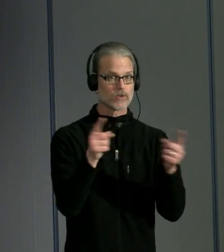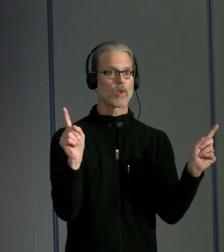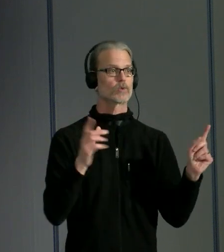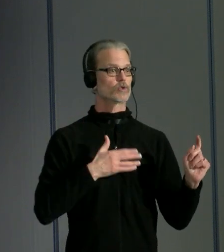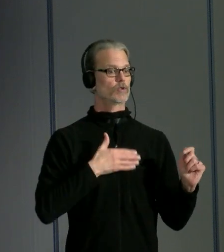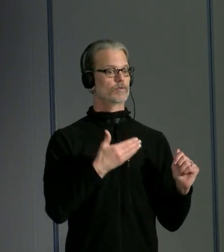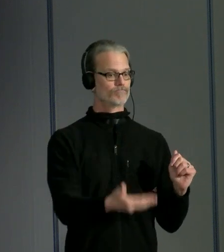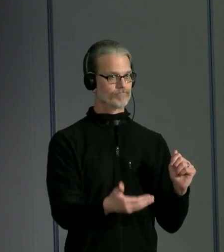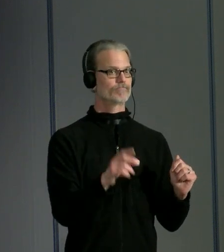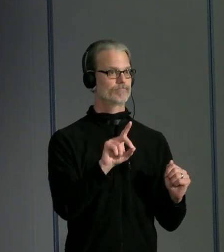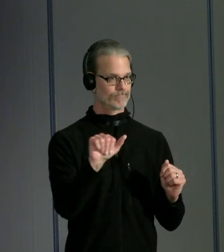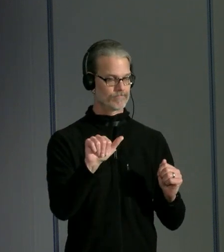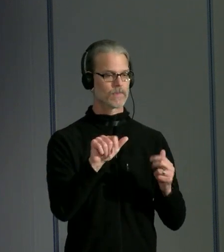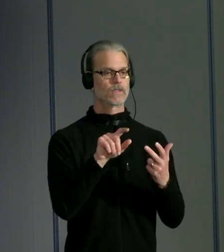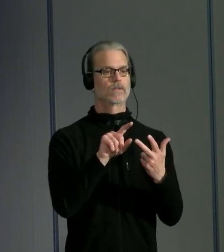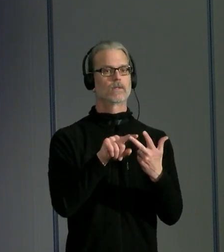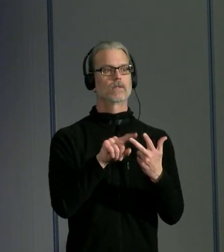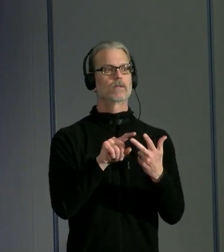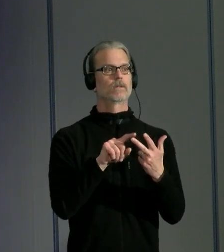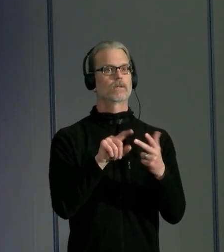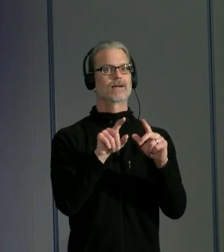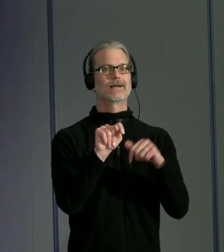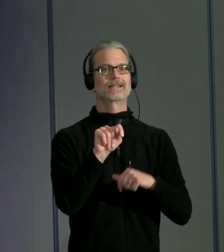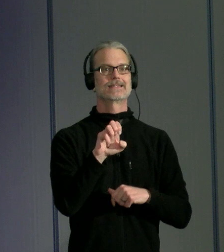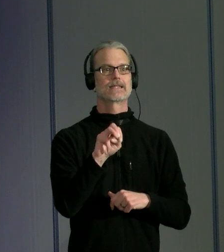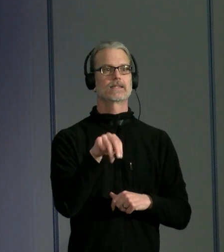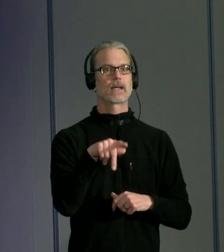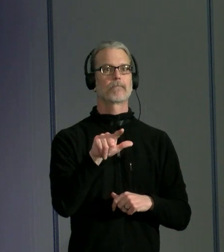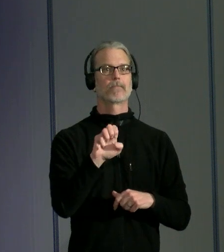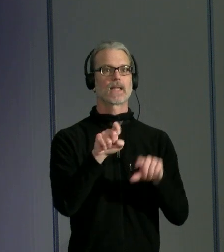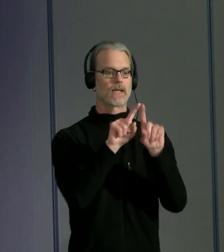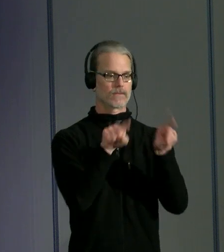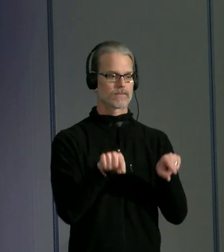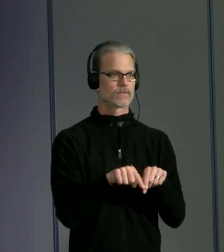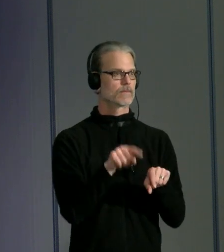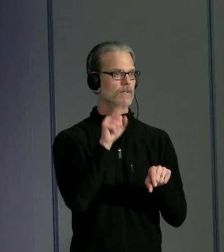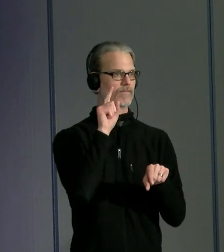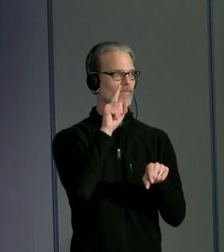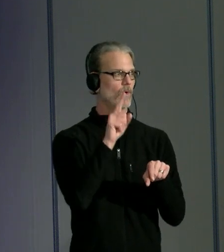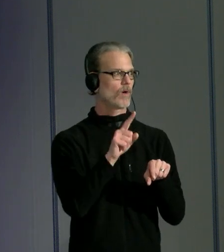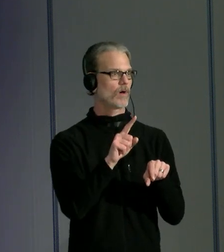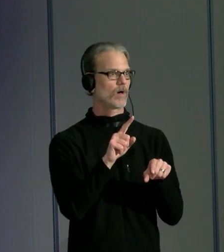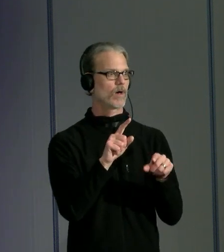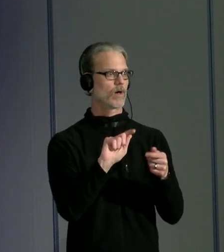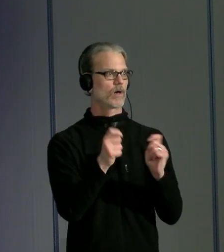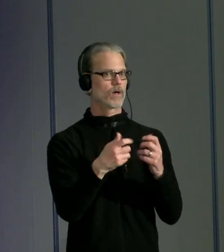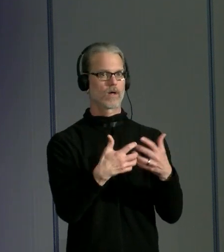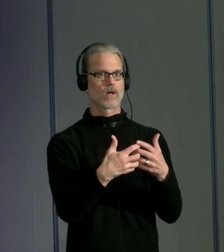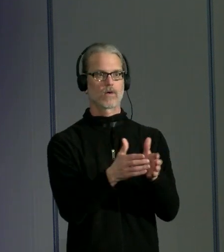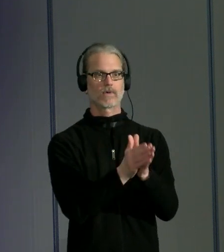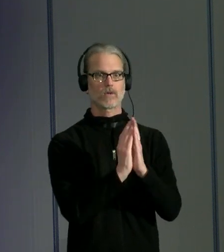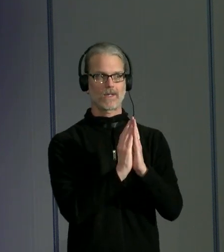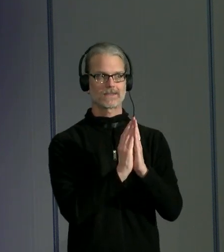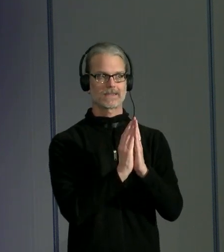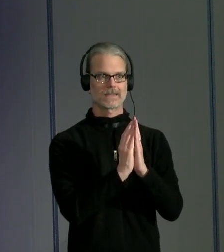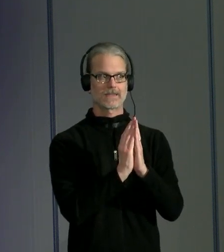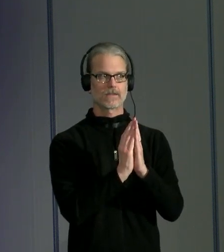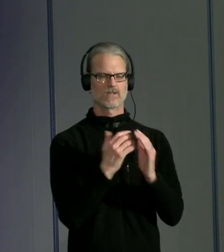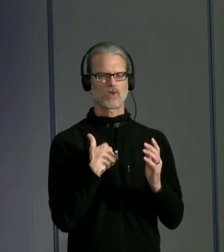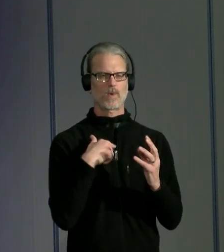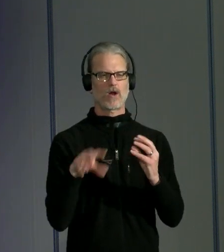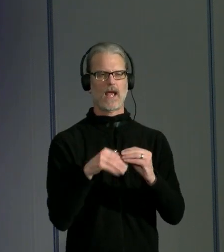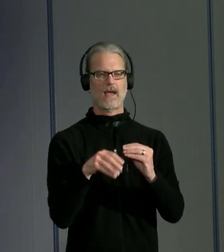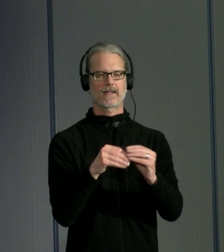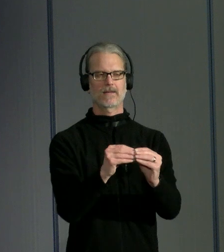tricks, templates for putting a formal request in writing. So we're definitely adding more to the individual page. So if you've visited